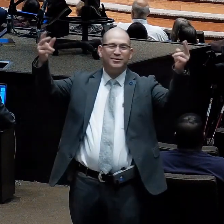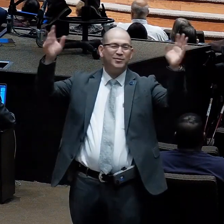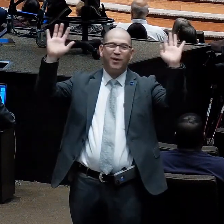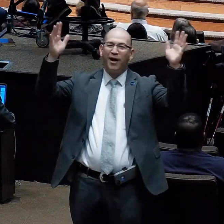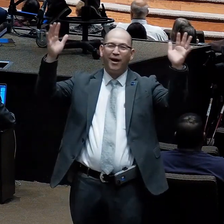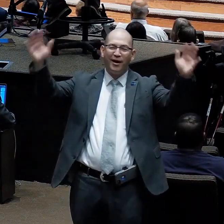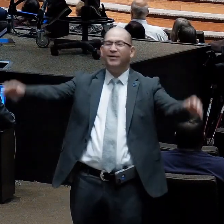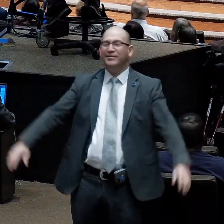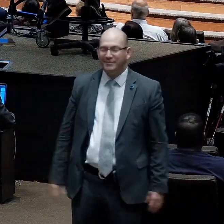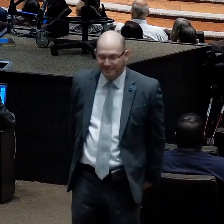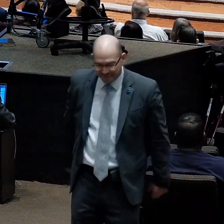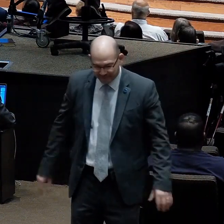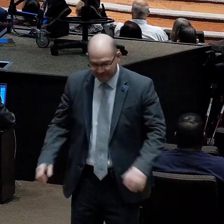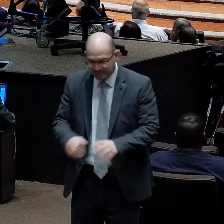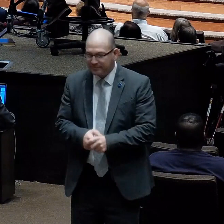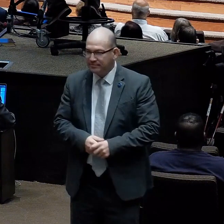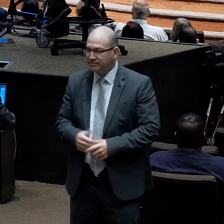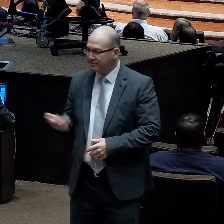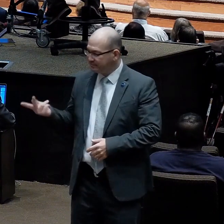And while we were there,